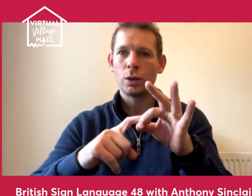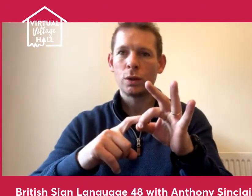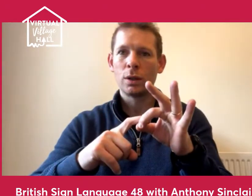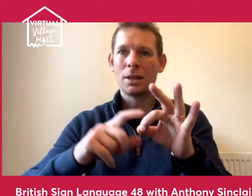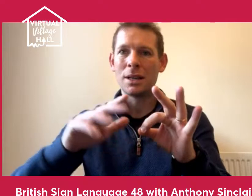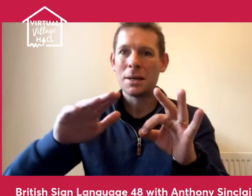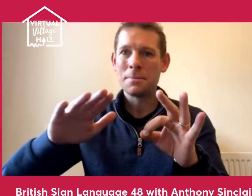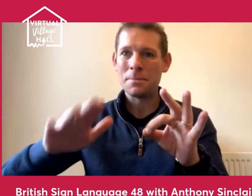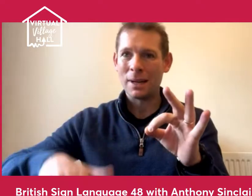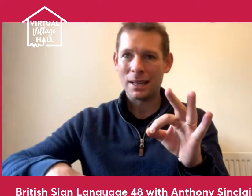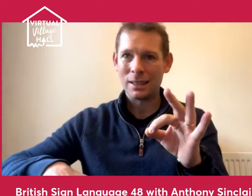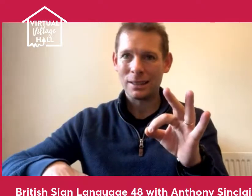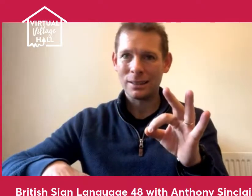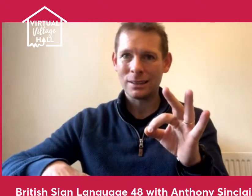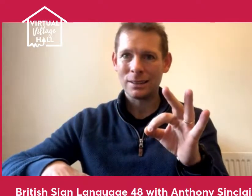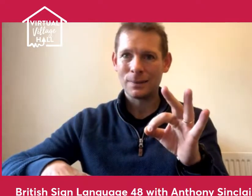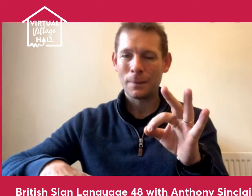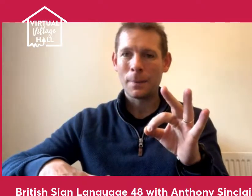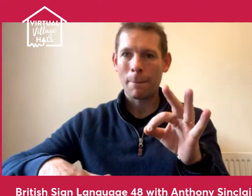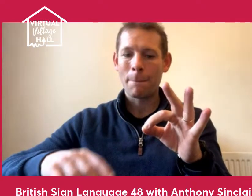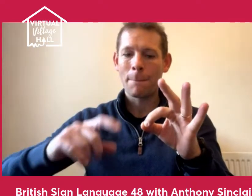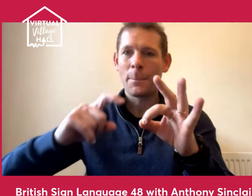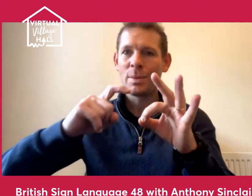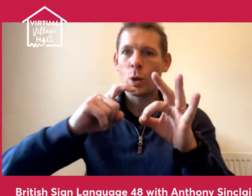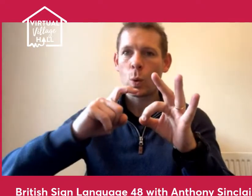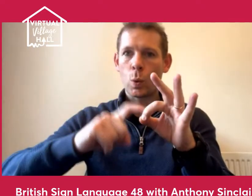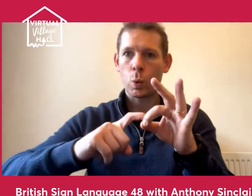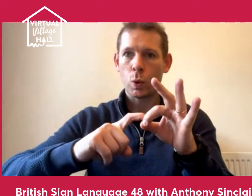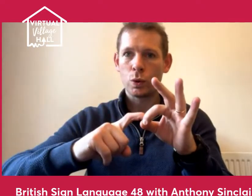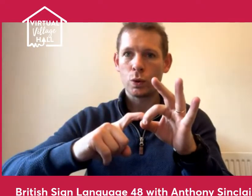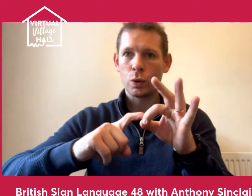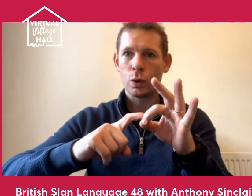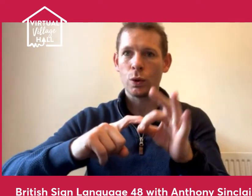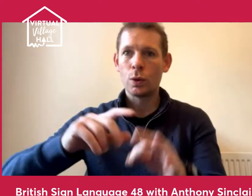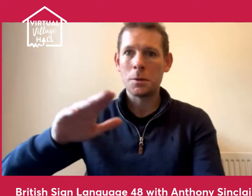And then moving on to 1/4. So